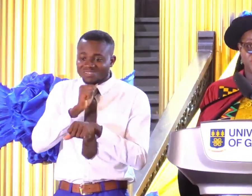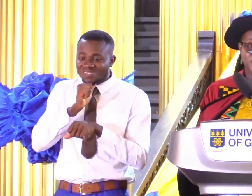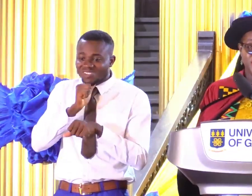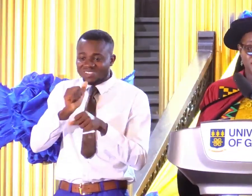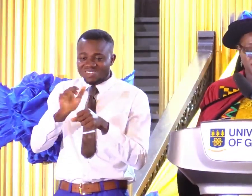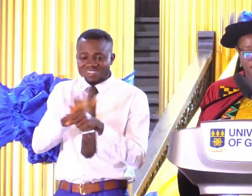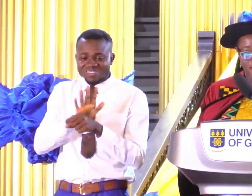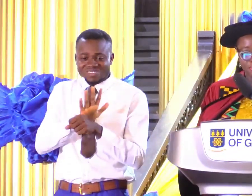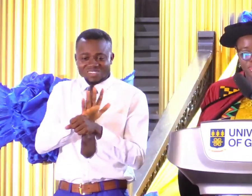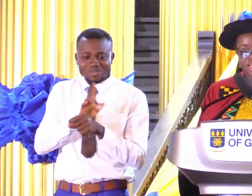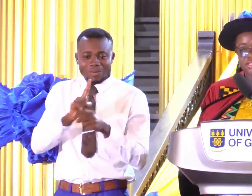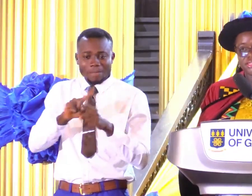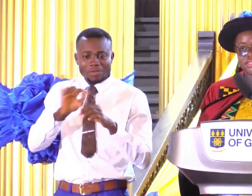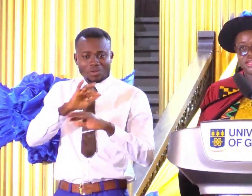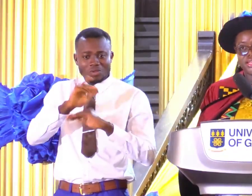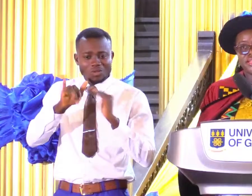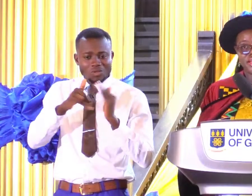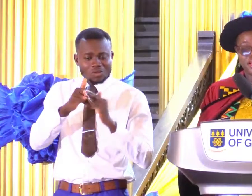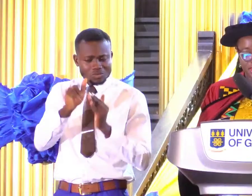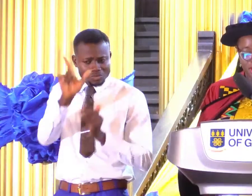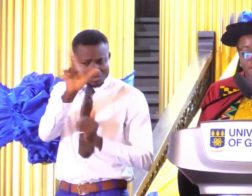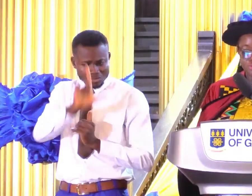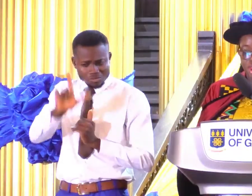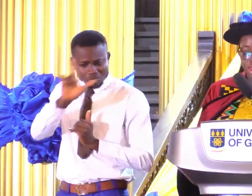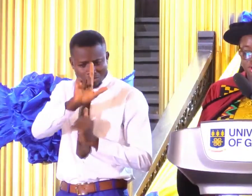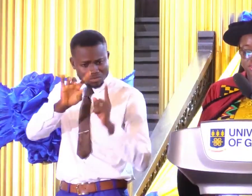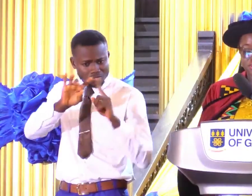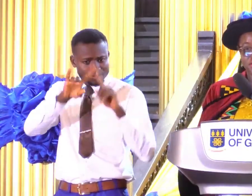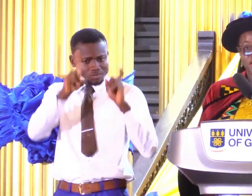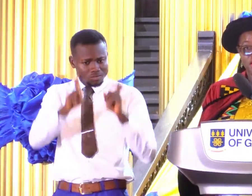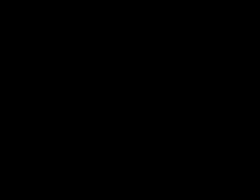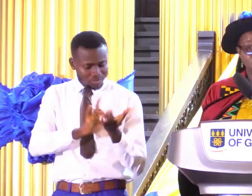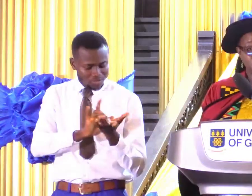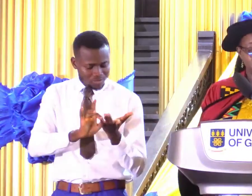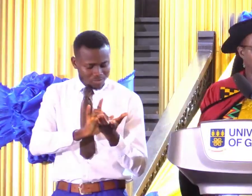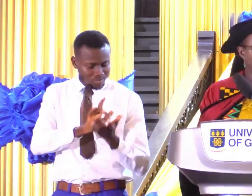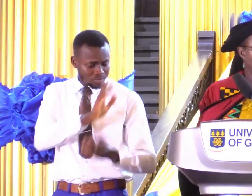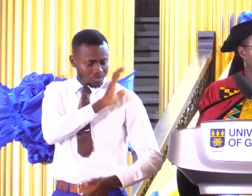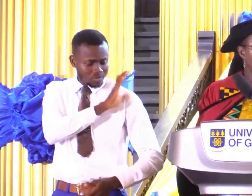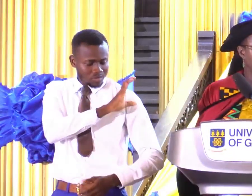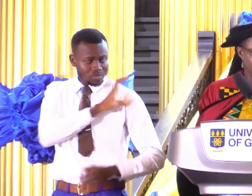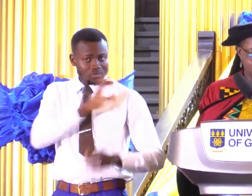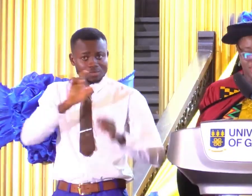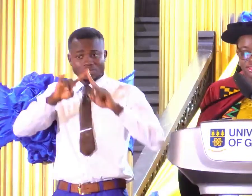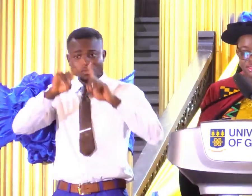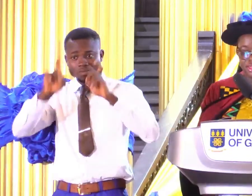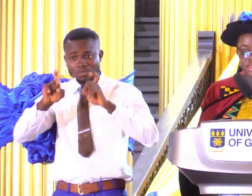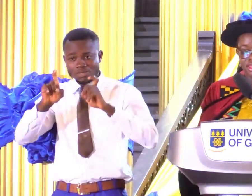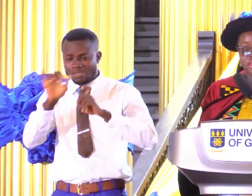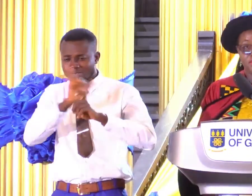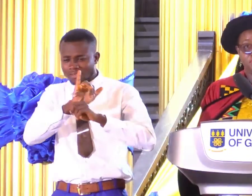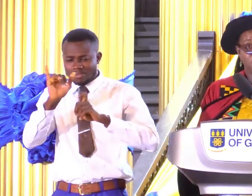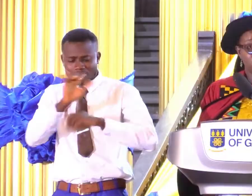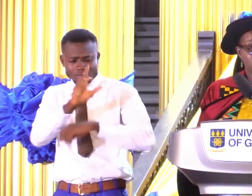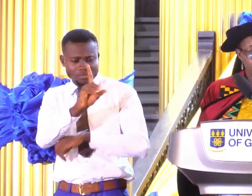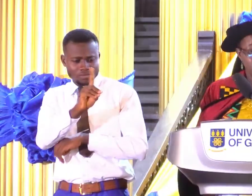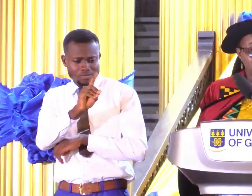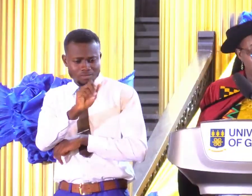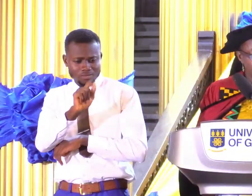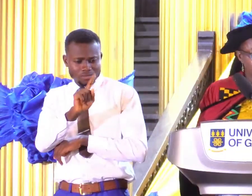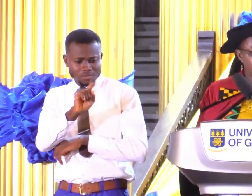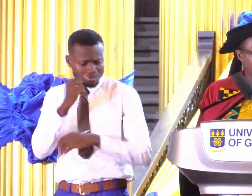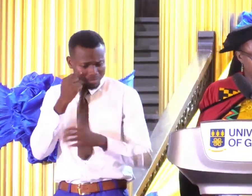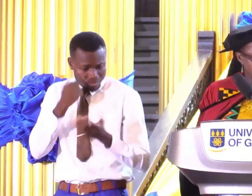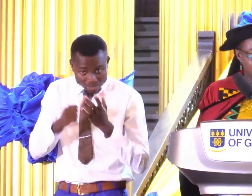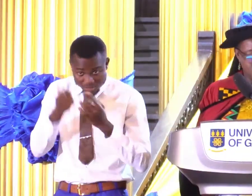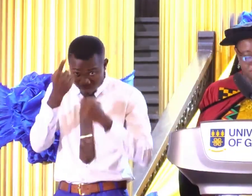that we need the lab tests, the clinical trials, and the shelf life data, because even